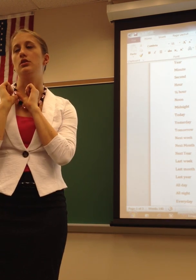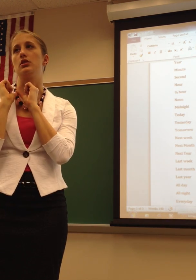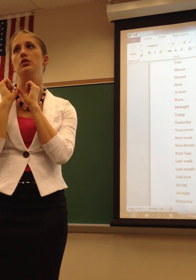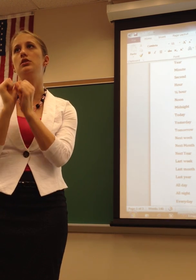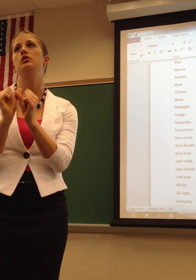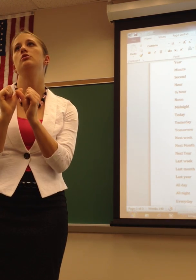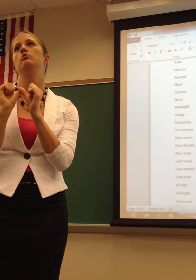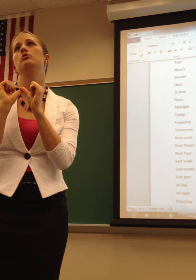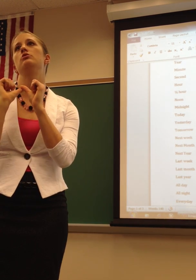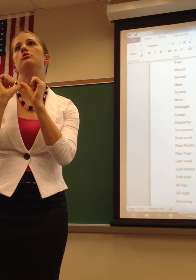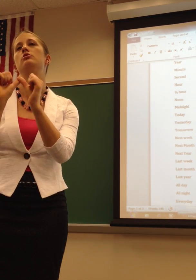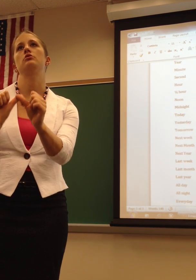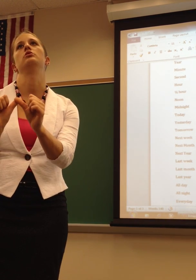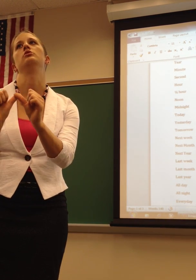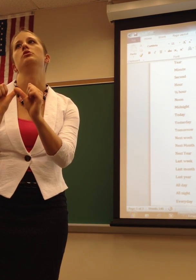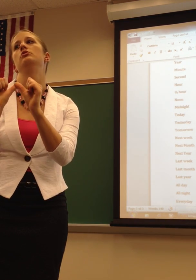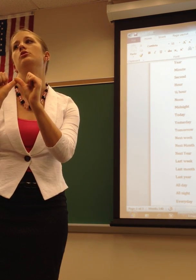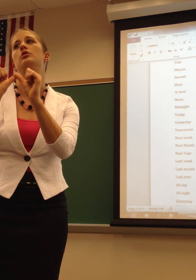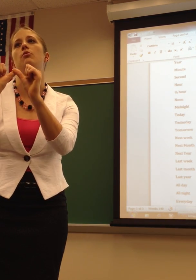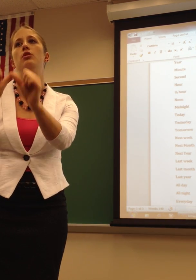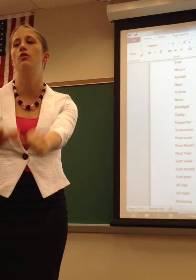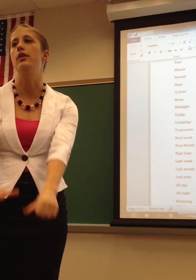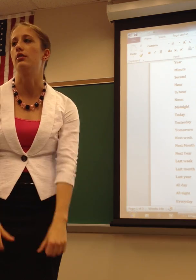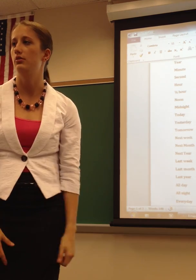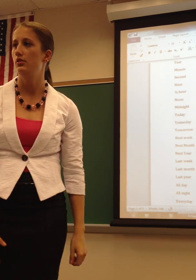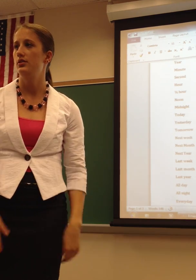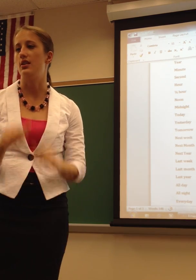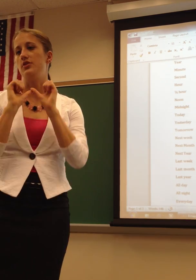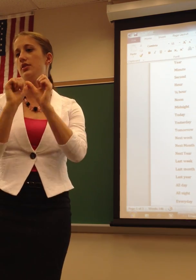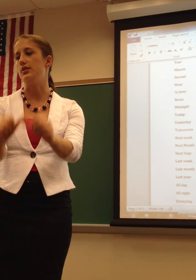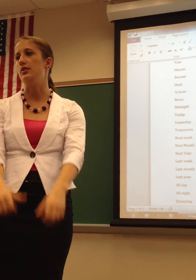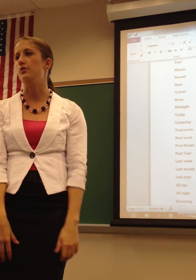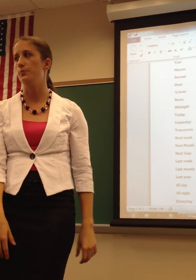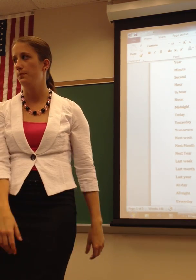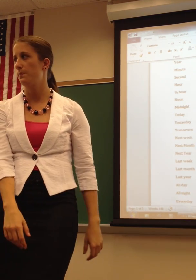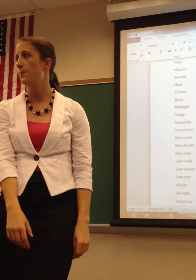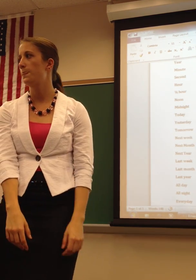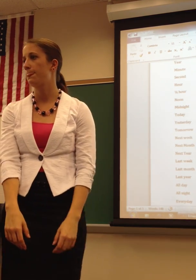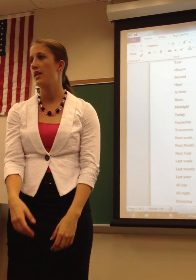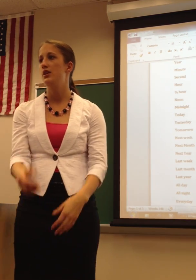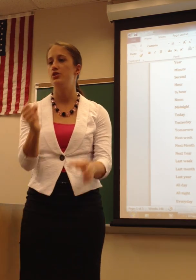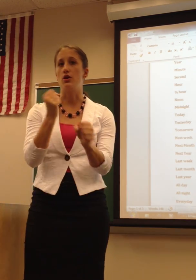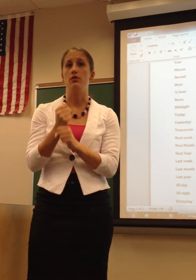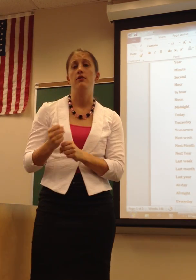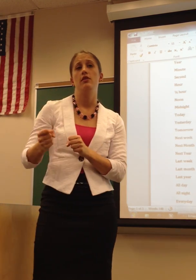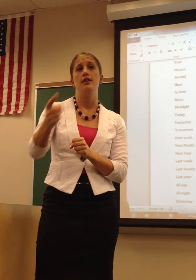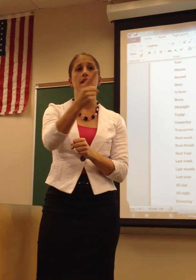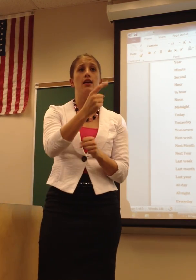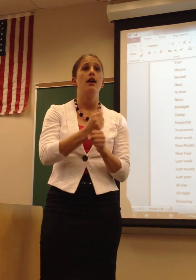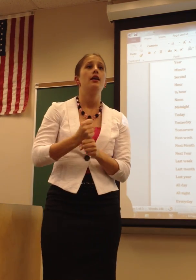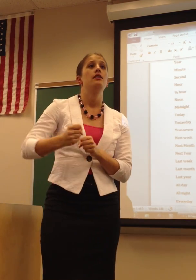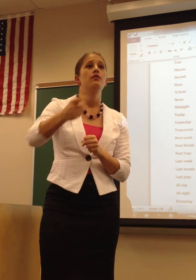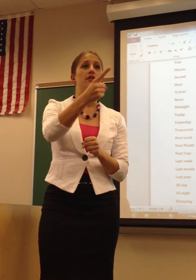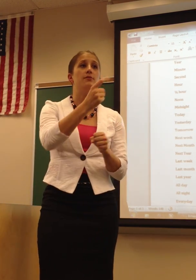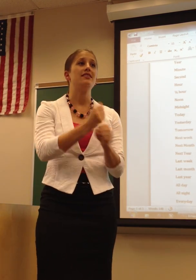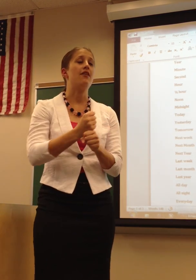Just continued and continued. Just kept going. Instead of just continue. So, this means every